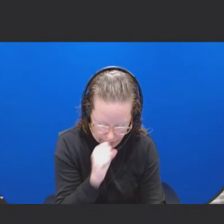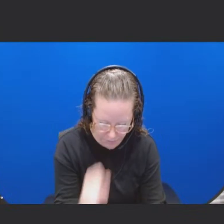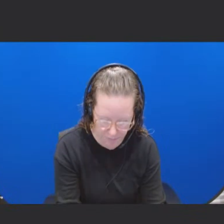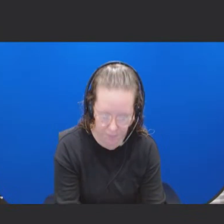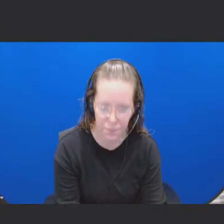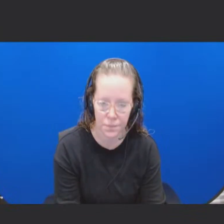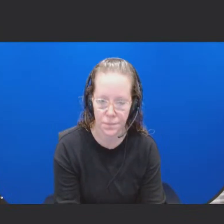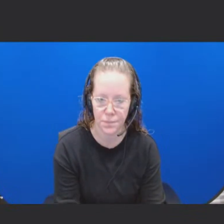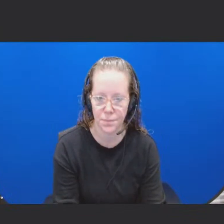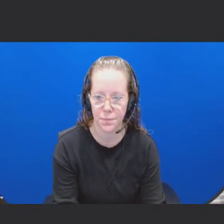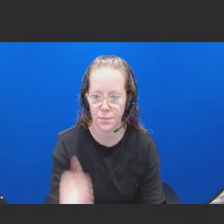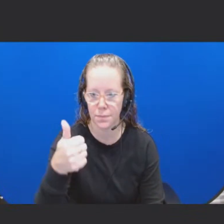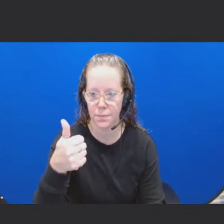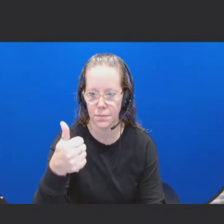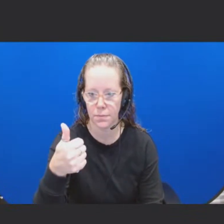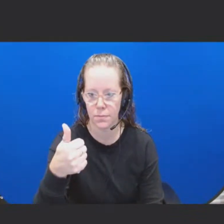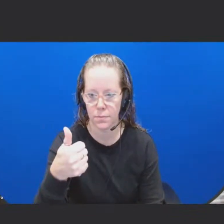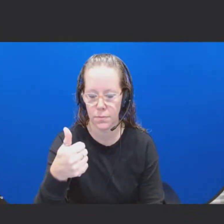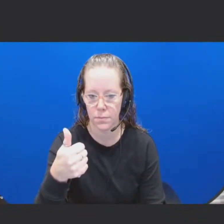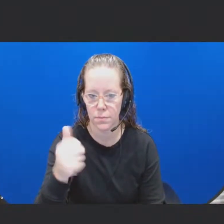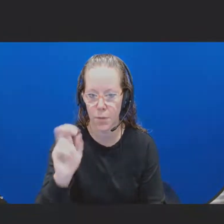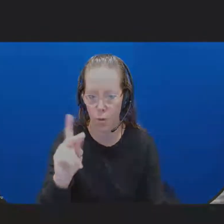live, okay? But I'm just gonna go to black for a minute.